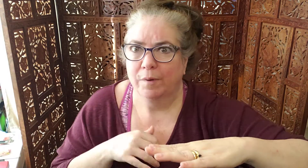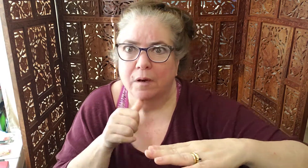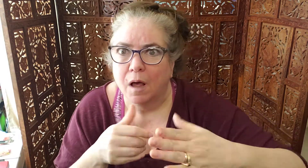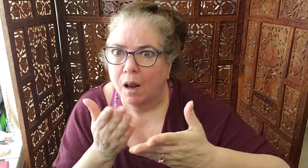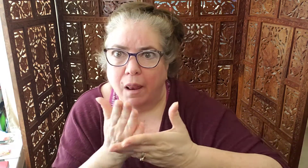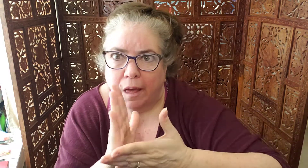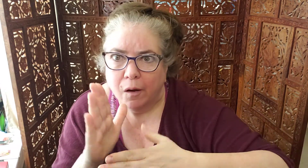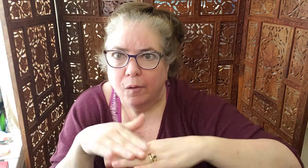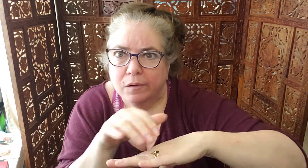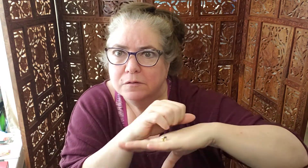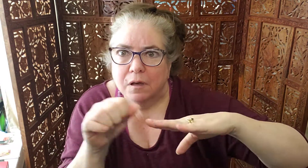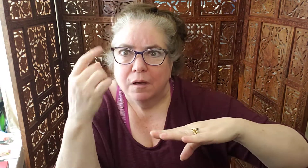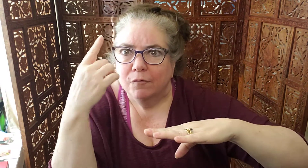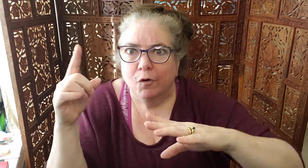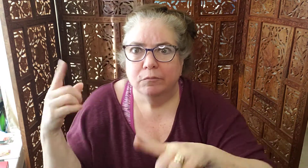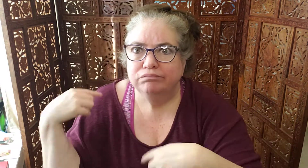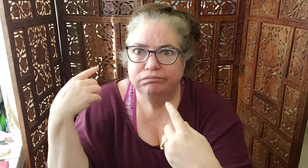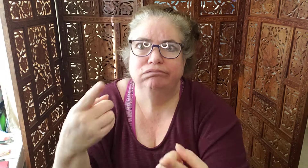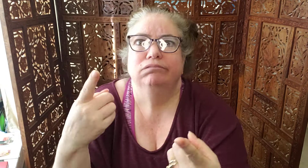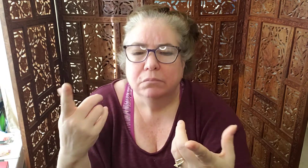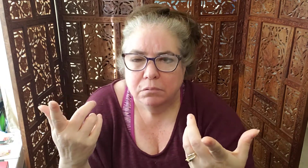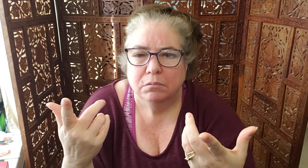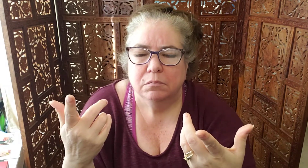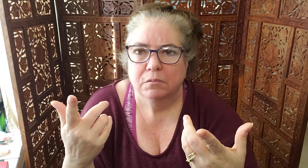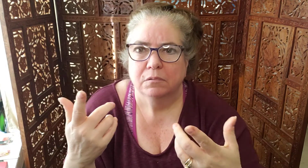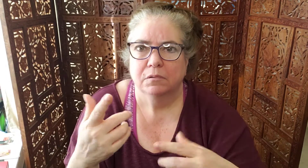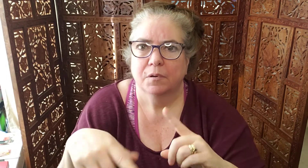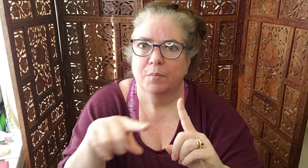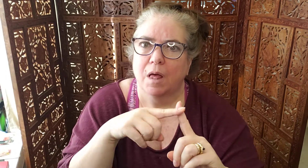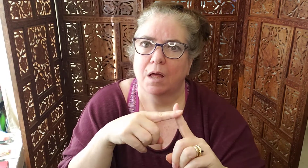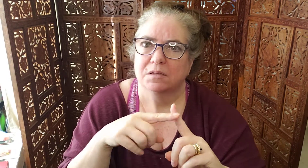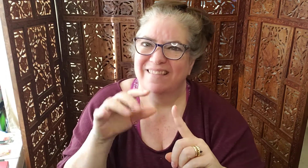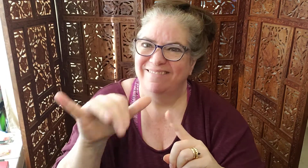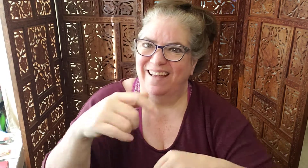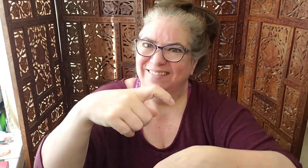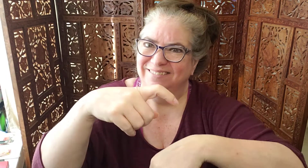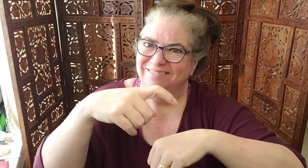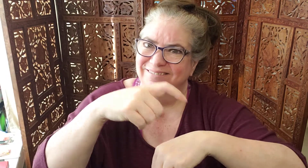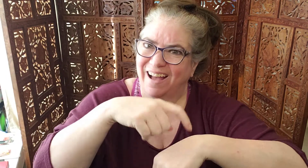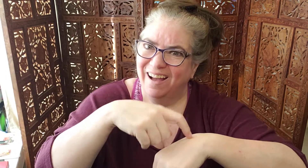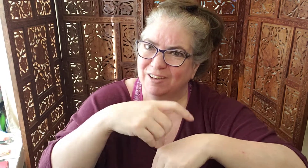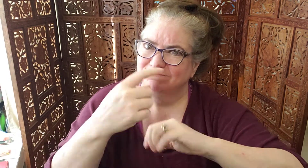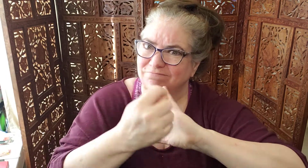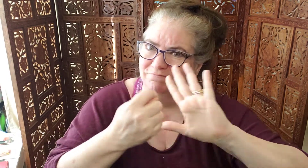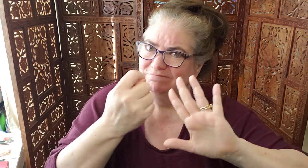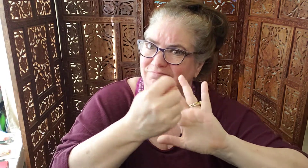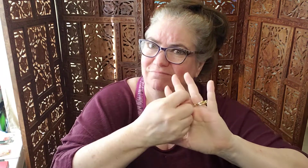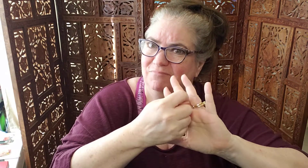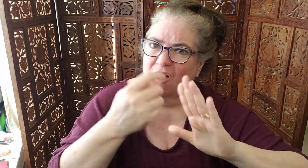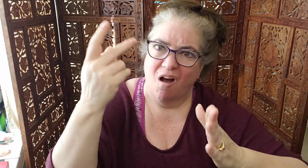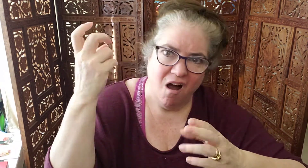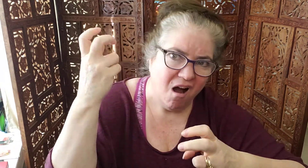centuries. And in a world where it was tough to get a competitive paying job, especially as a single